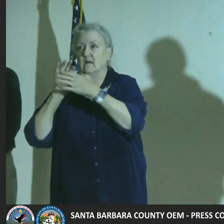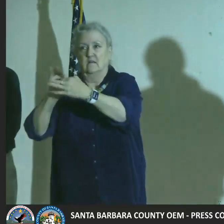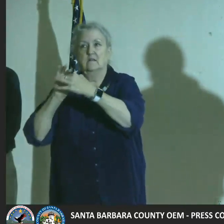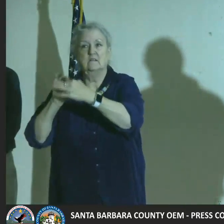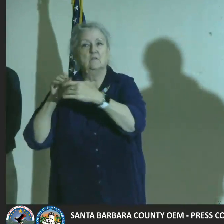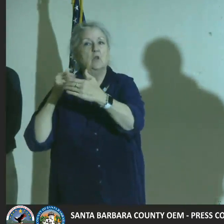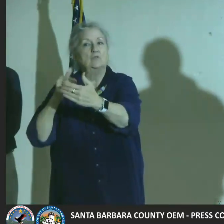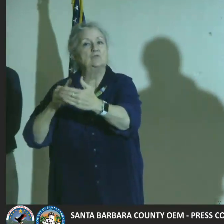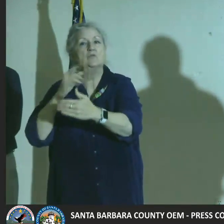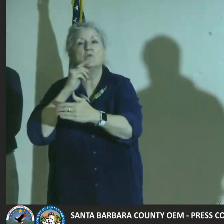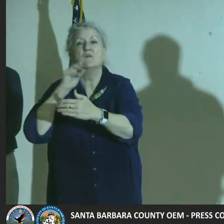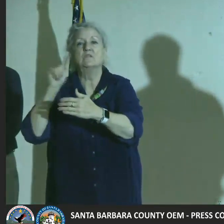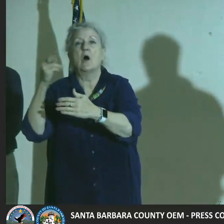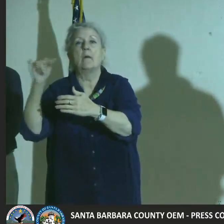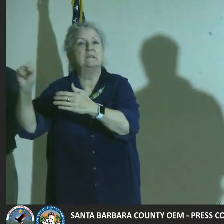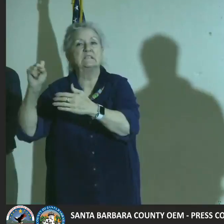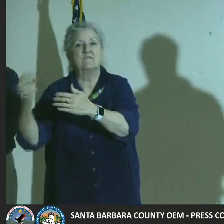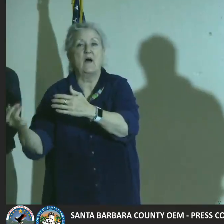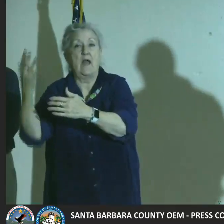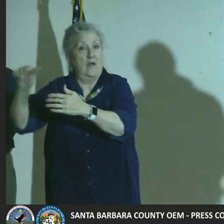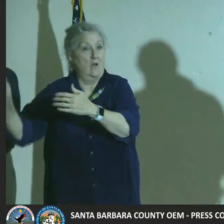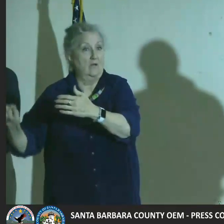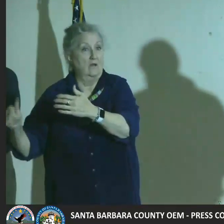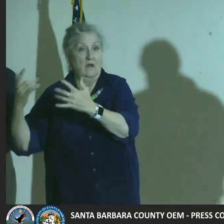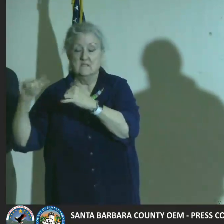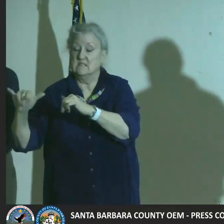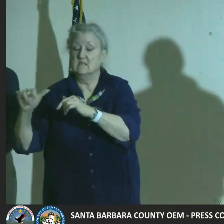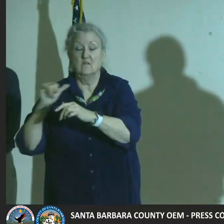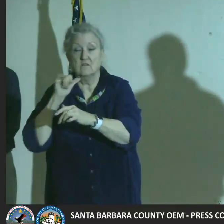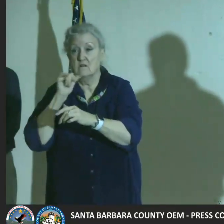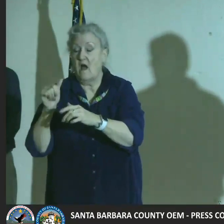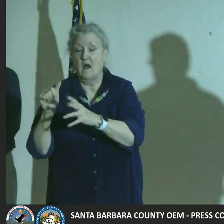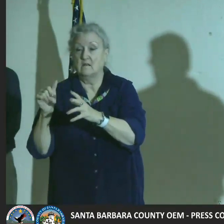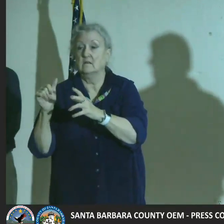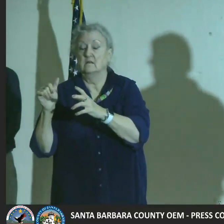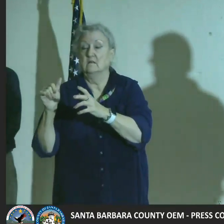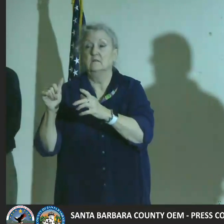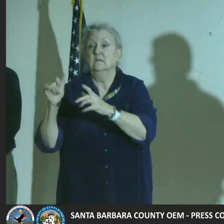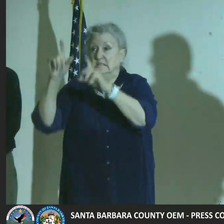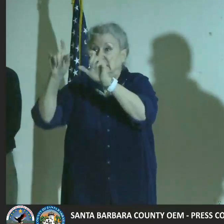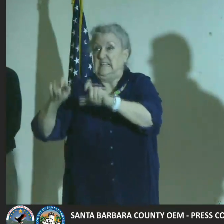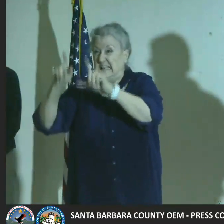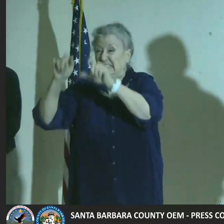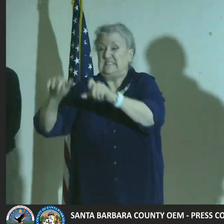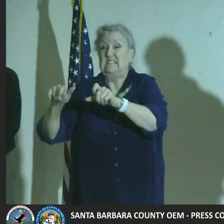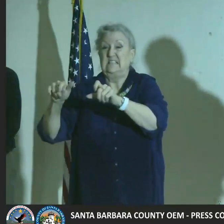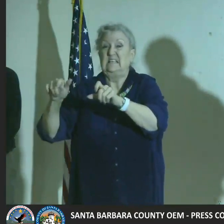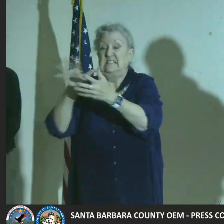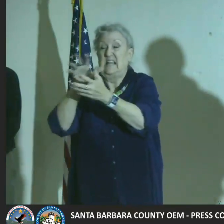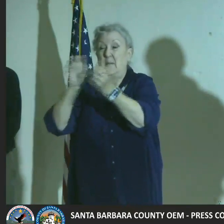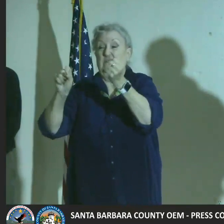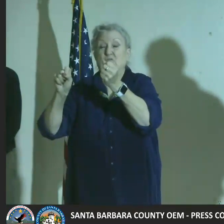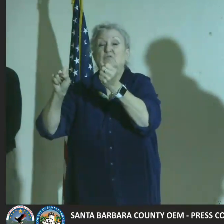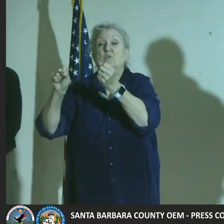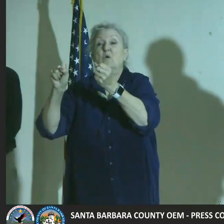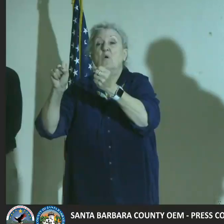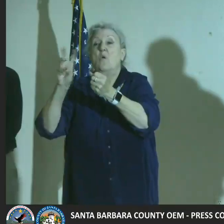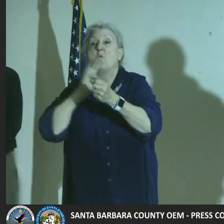area, have still not experienced a major test of the damaged watershed since January the